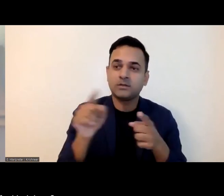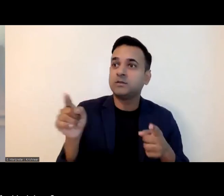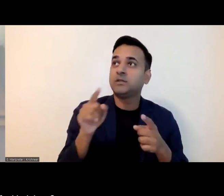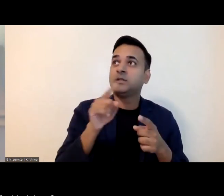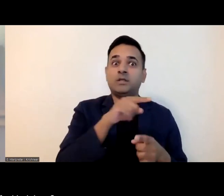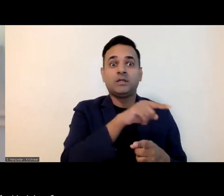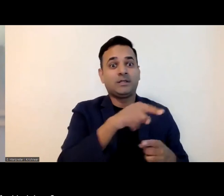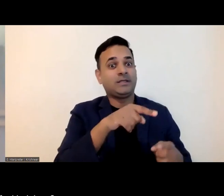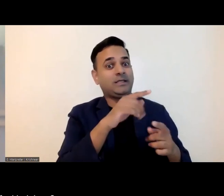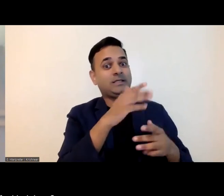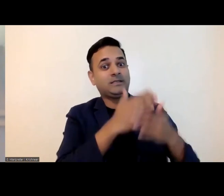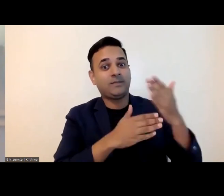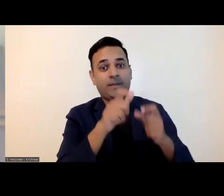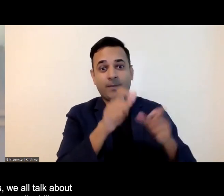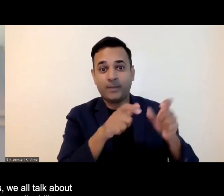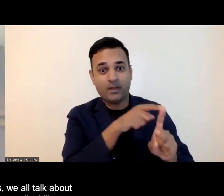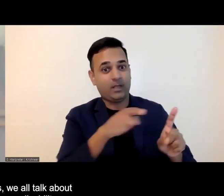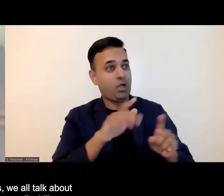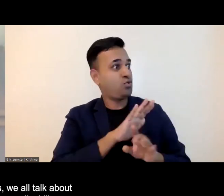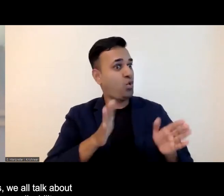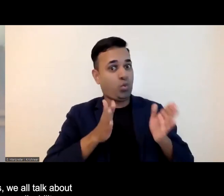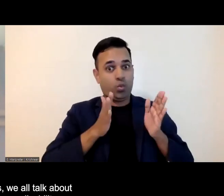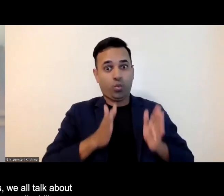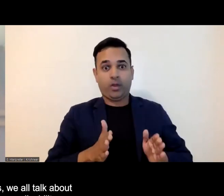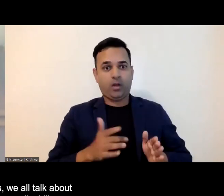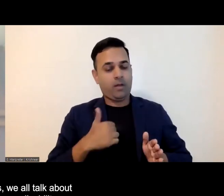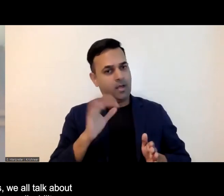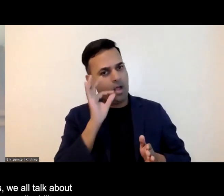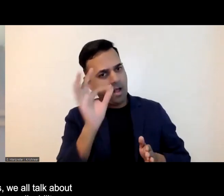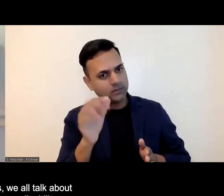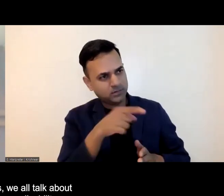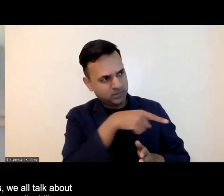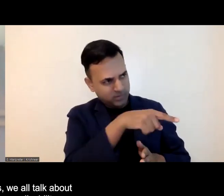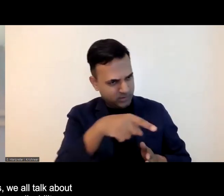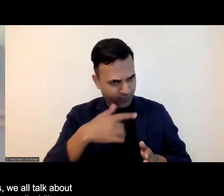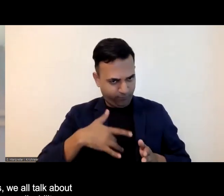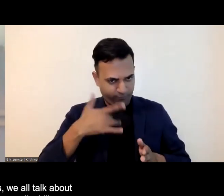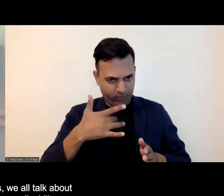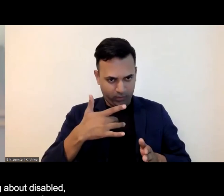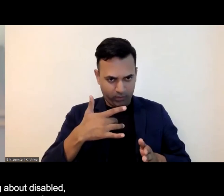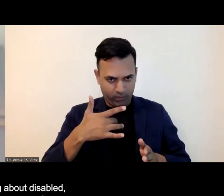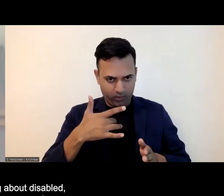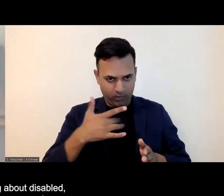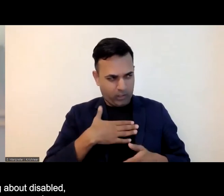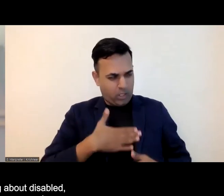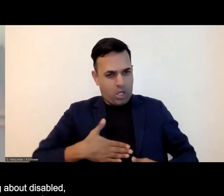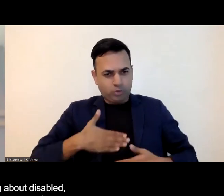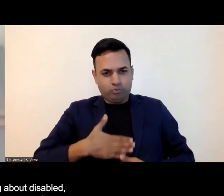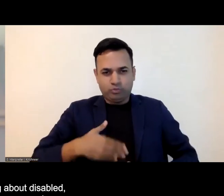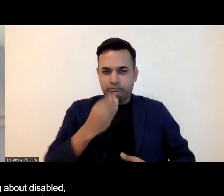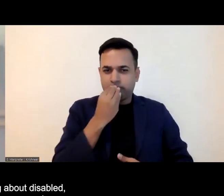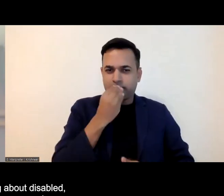Don't they feel helpless? My dear friends, we all are talk about disabled person, disability.